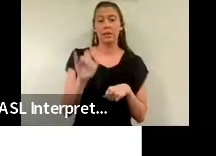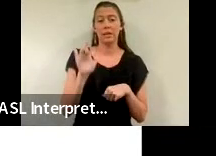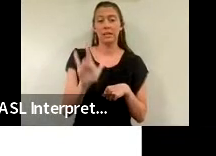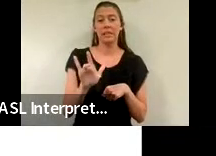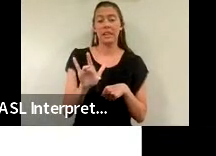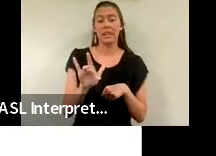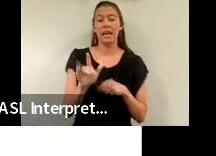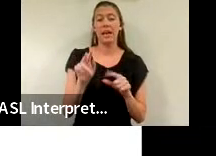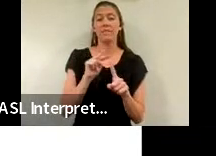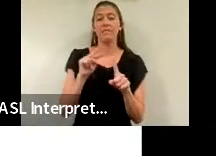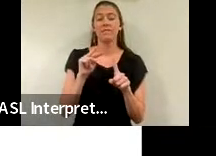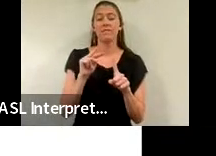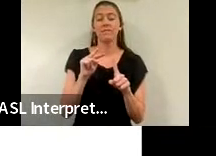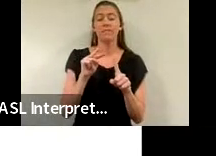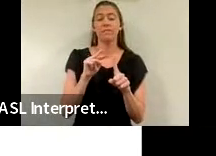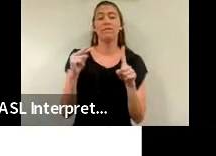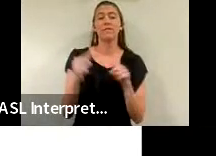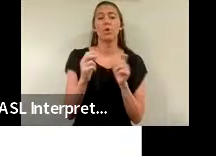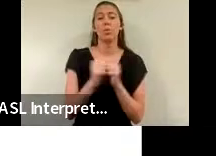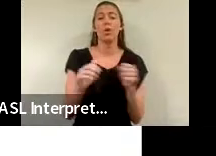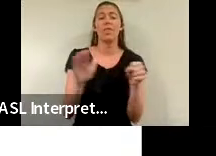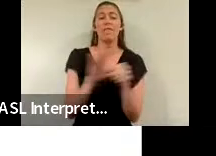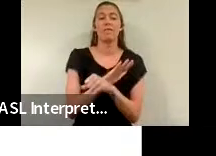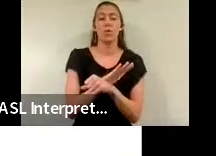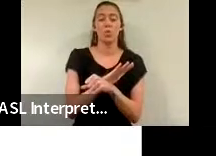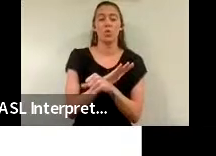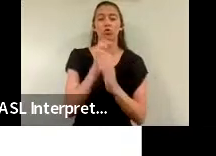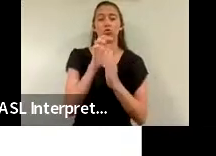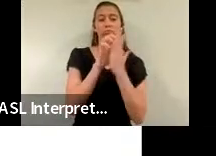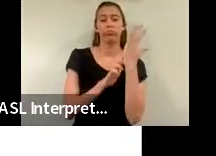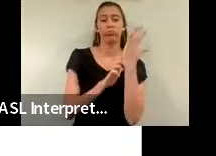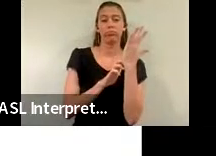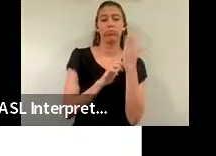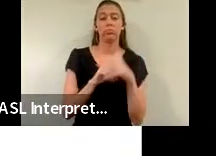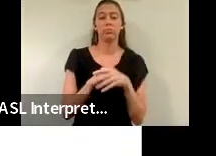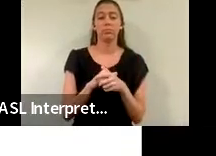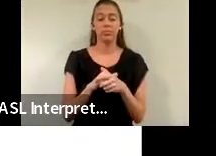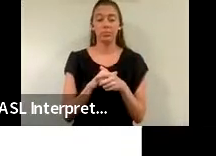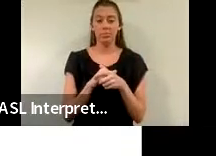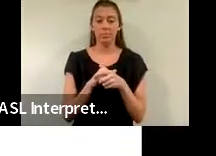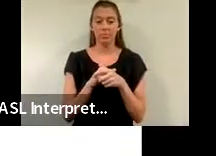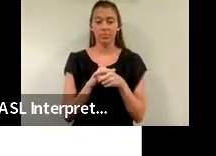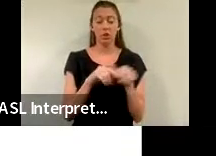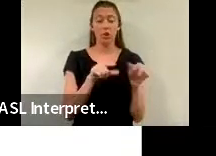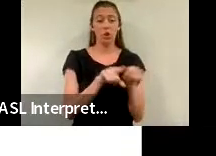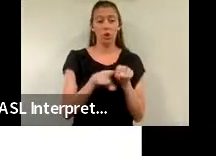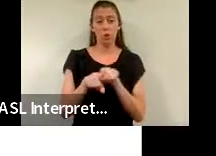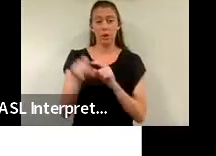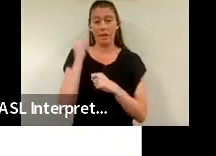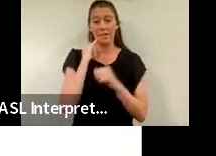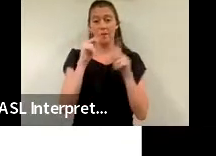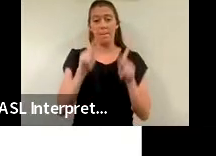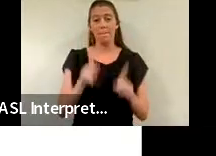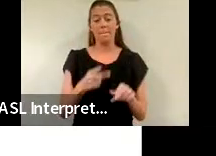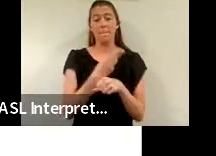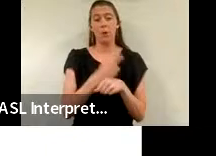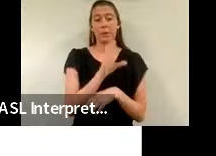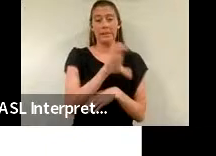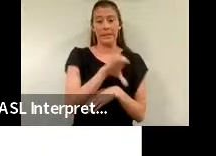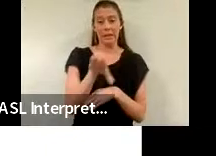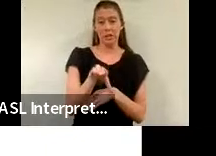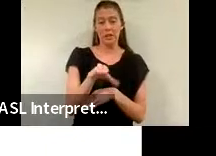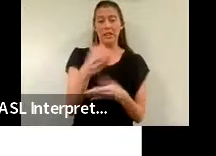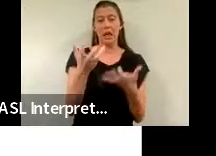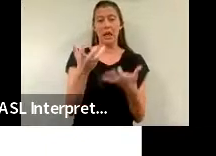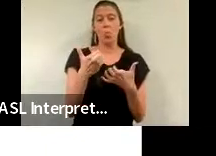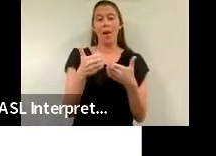want to follow along that way. And we also, if persons using captioning want a separate captioning